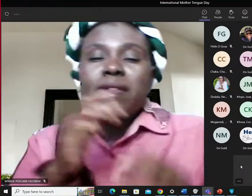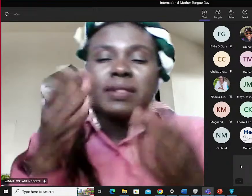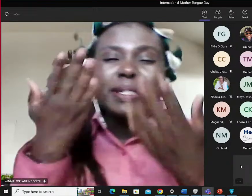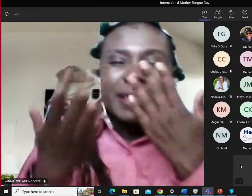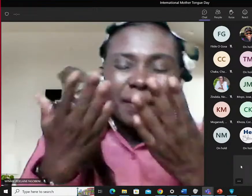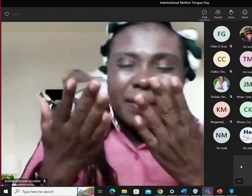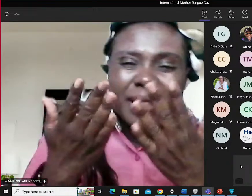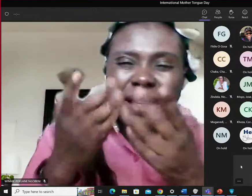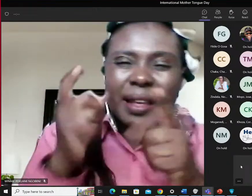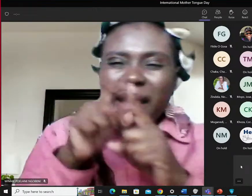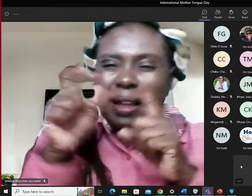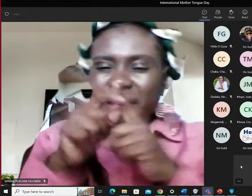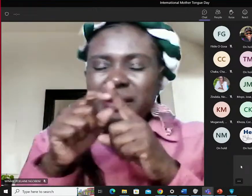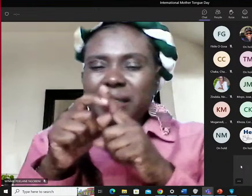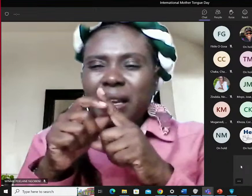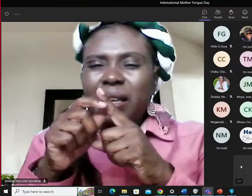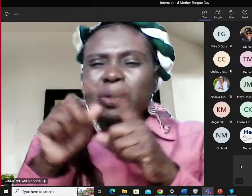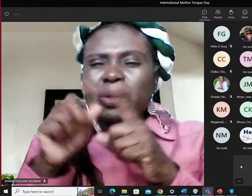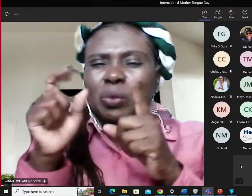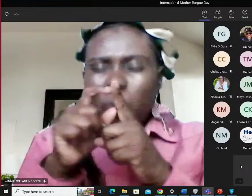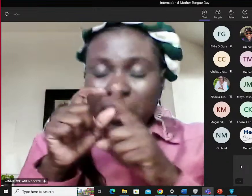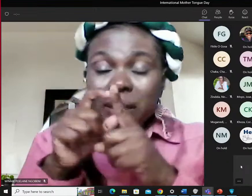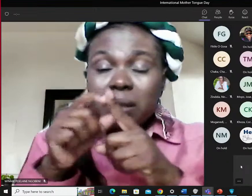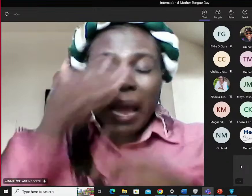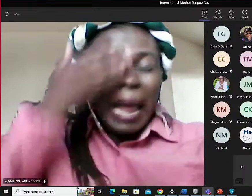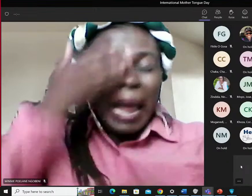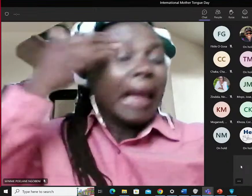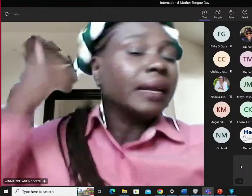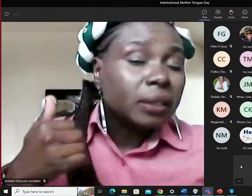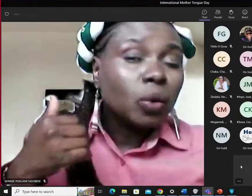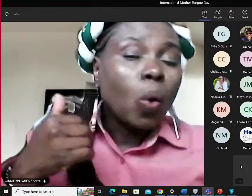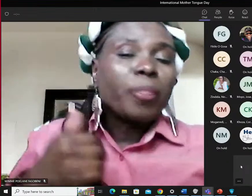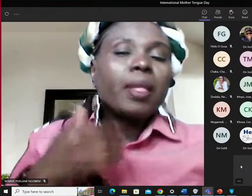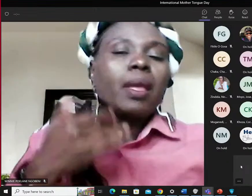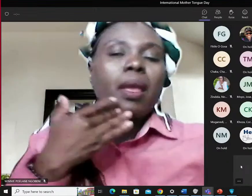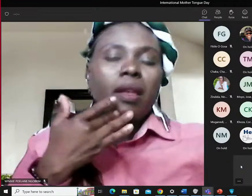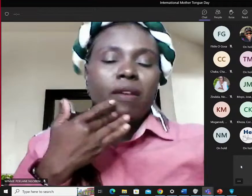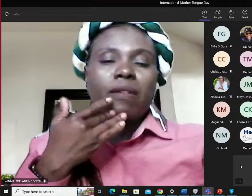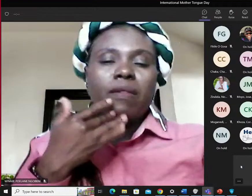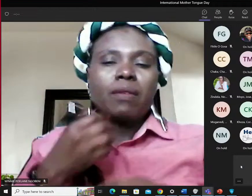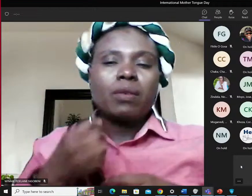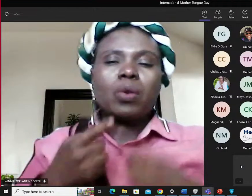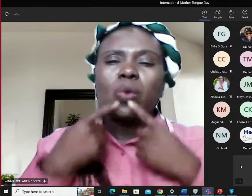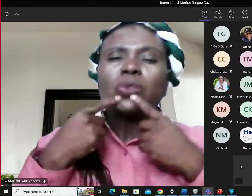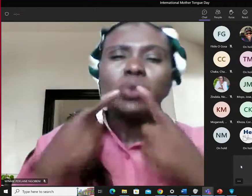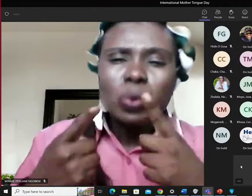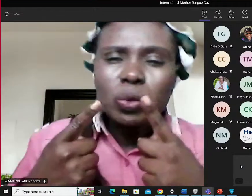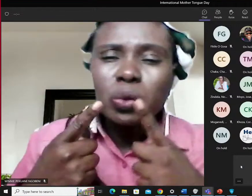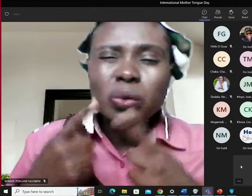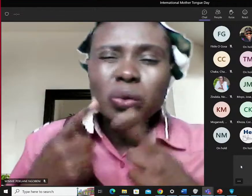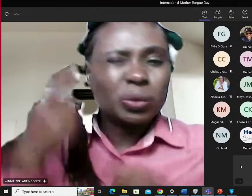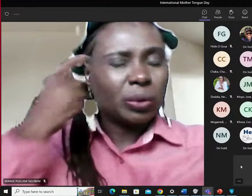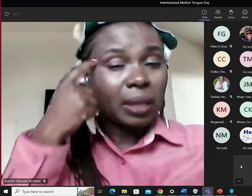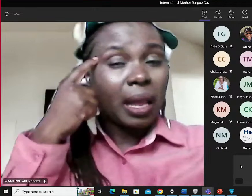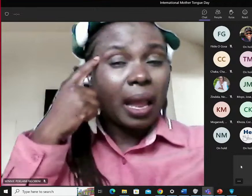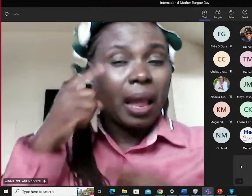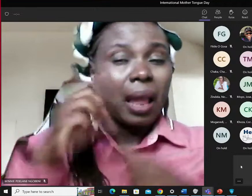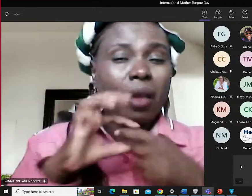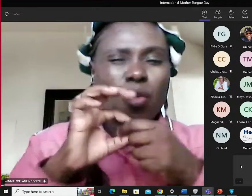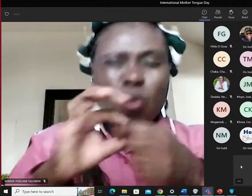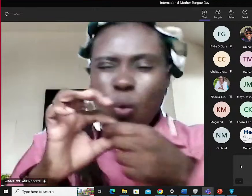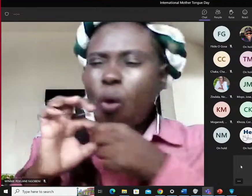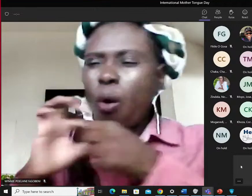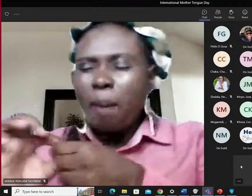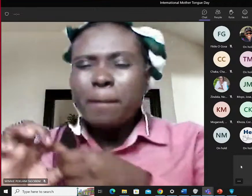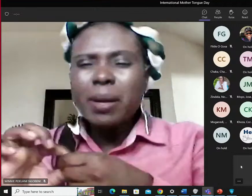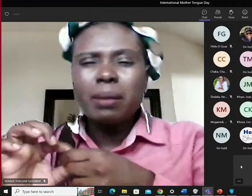term for it. But the moment it is introduced, you start thinking about it, and you incorporate and you come up with